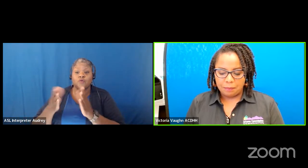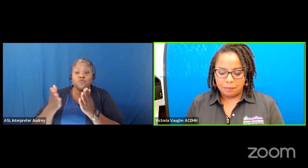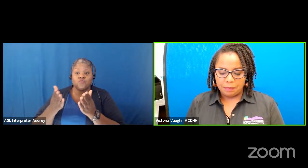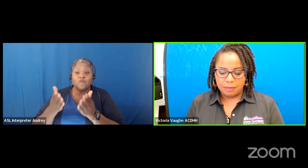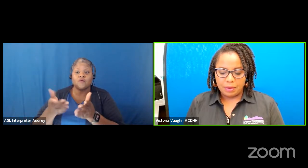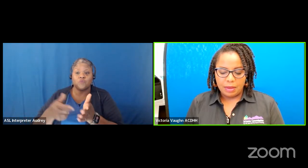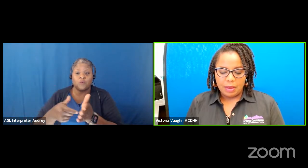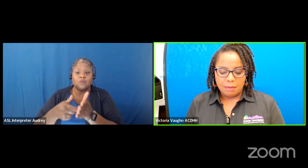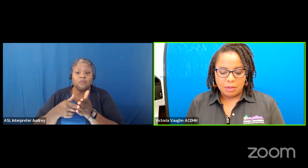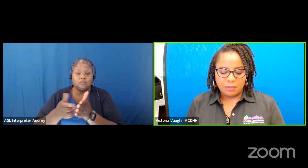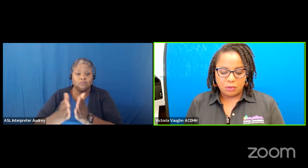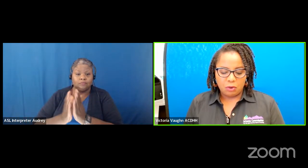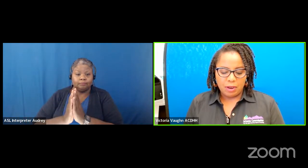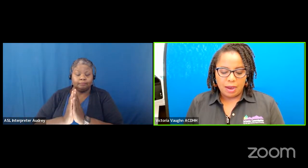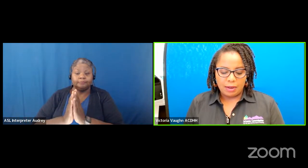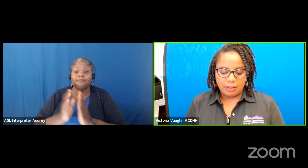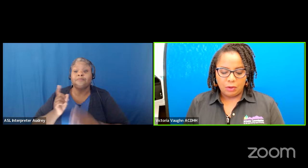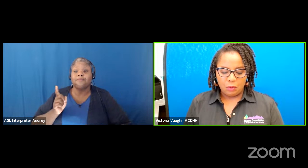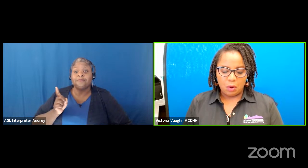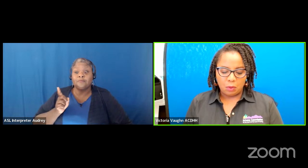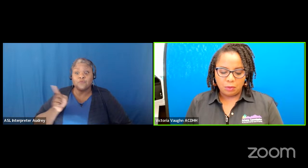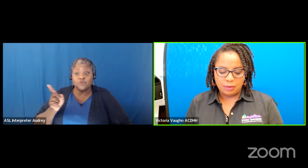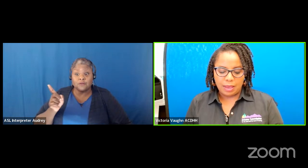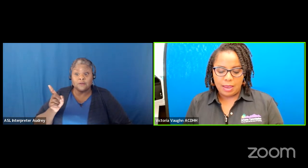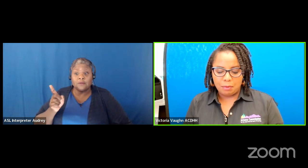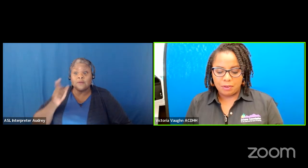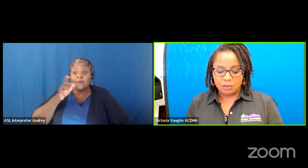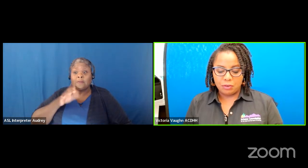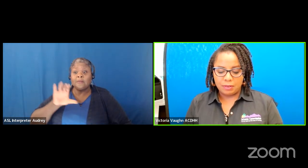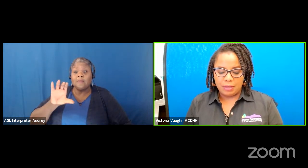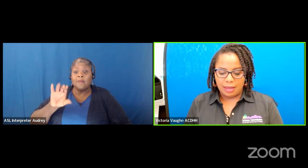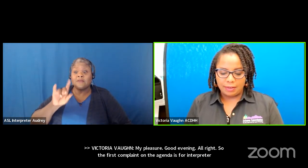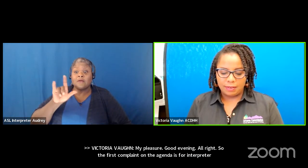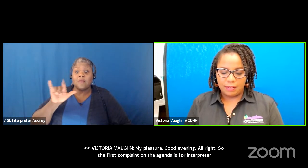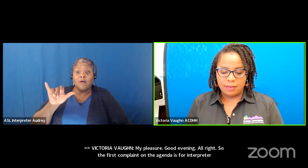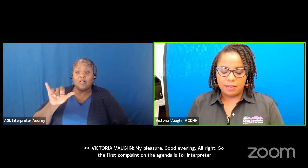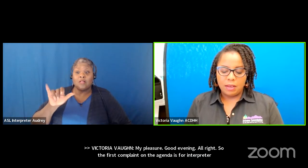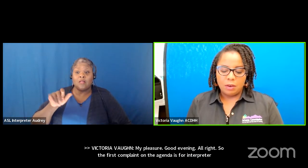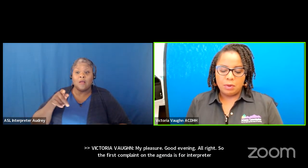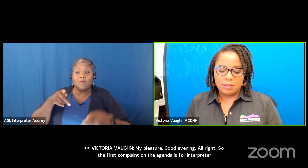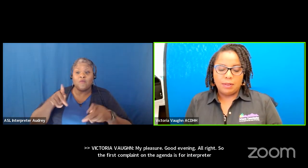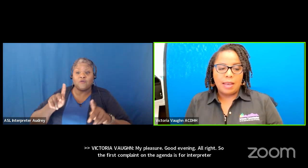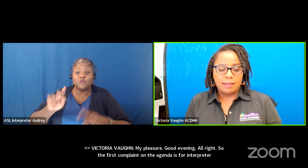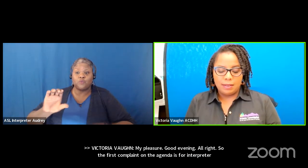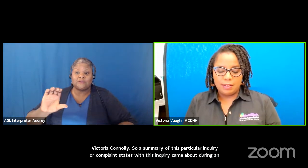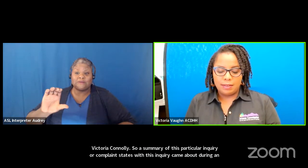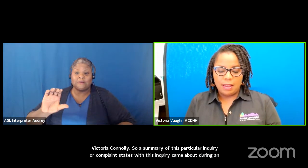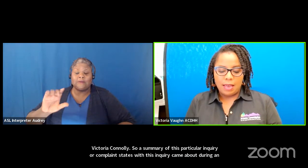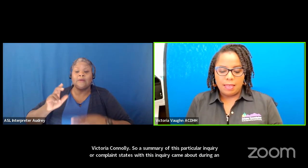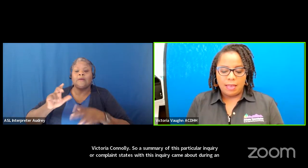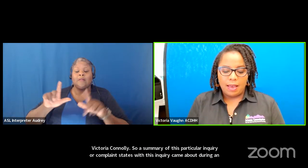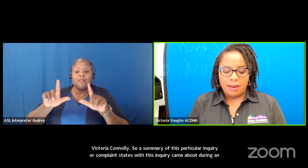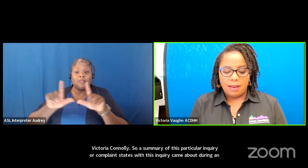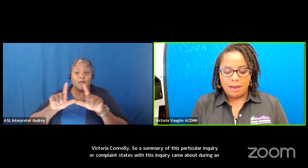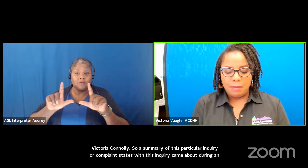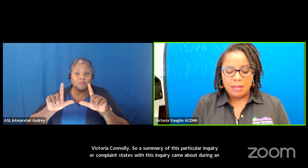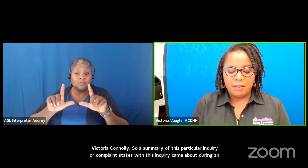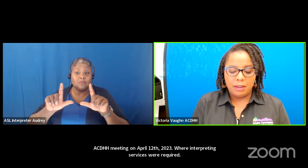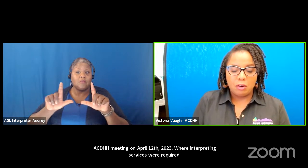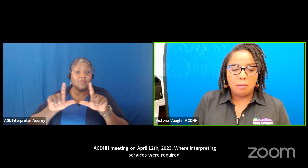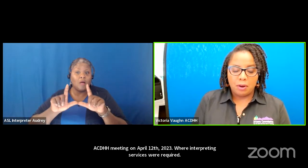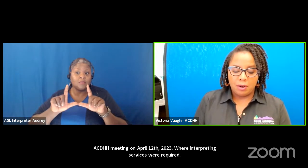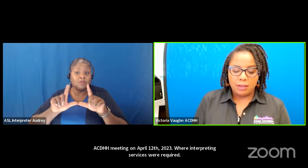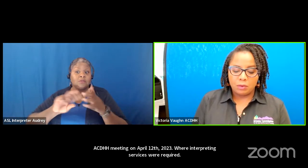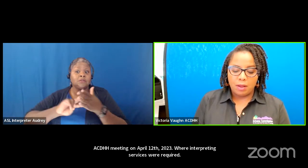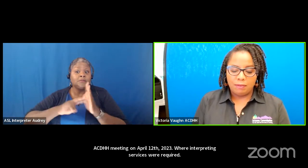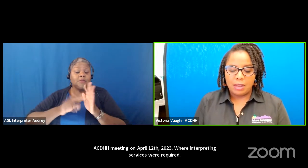required. Ms. Victoria Connolly, who holds a provisional C license, which is a license that means